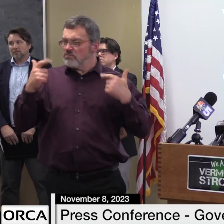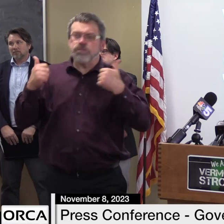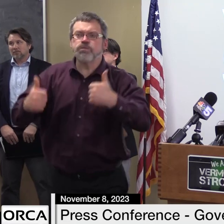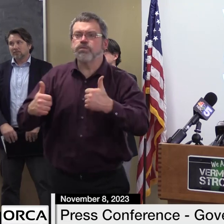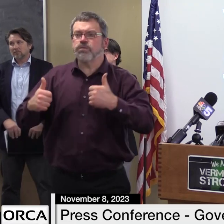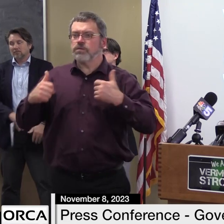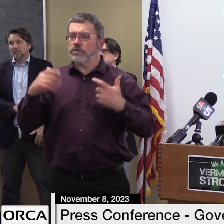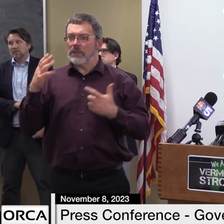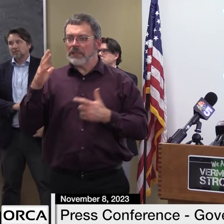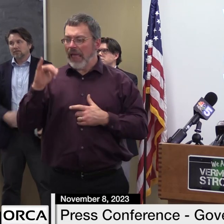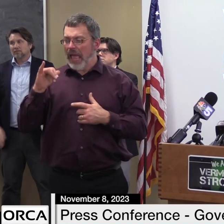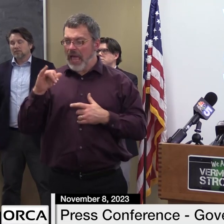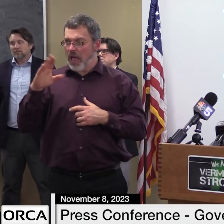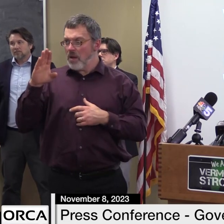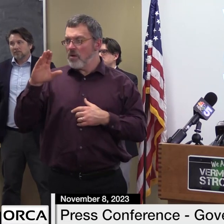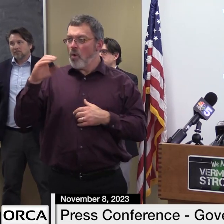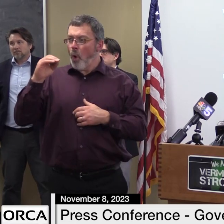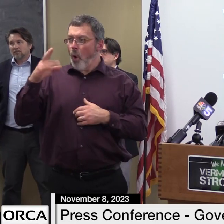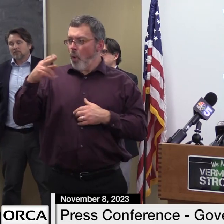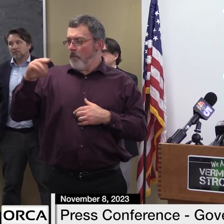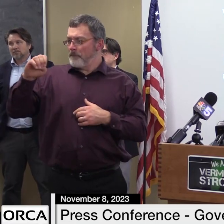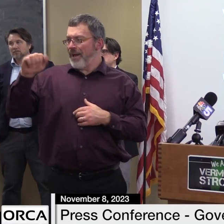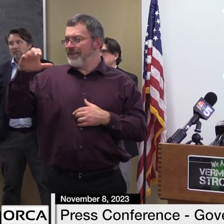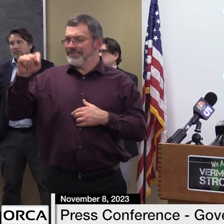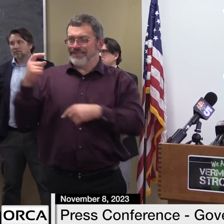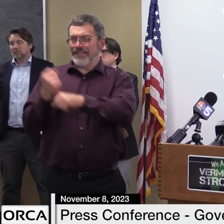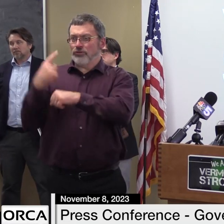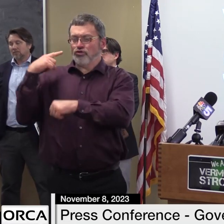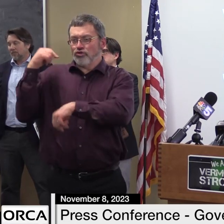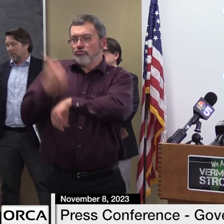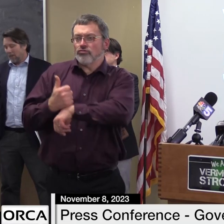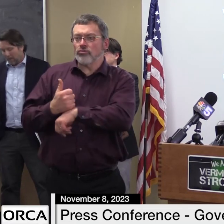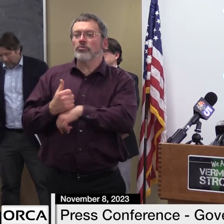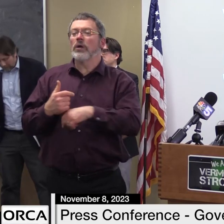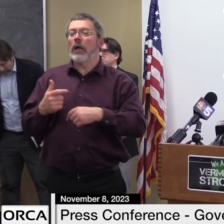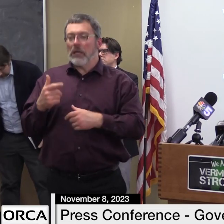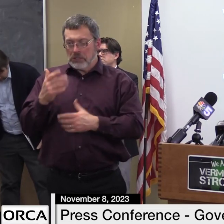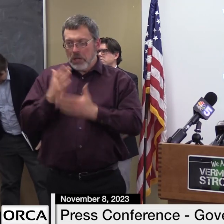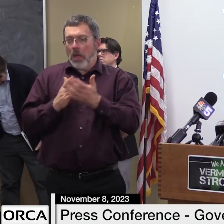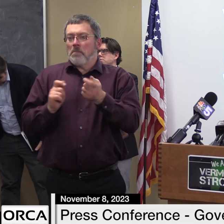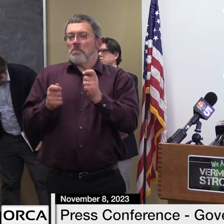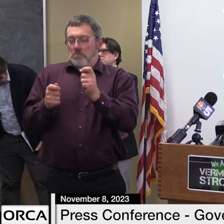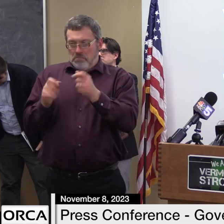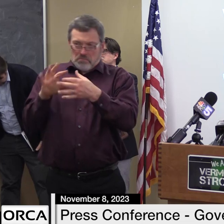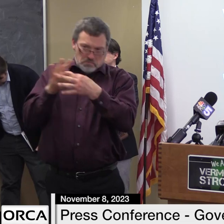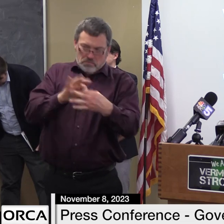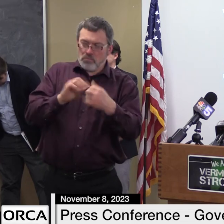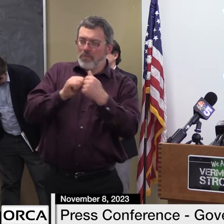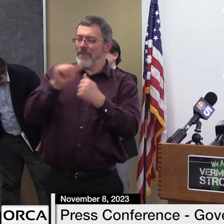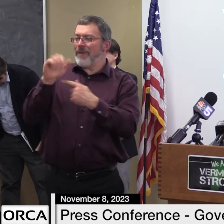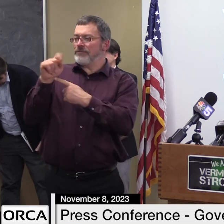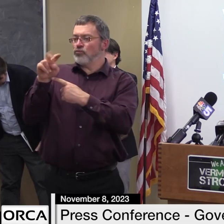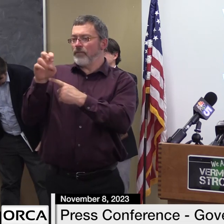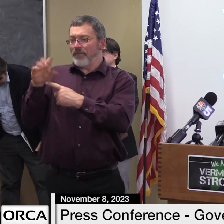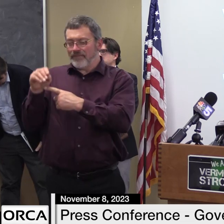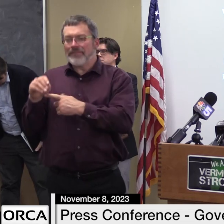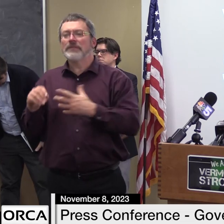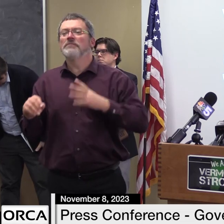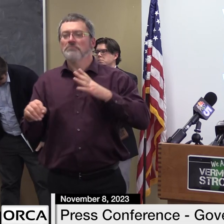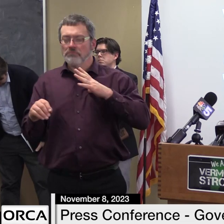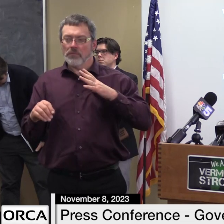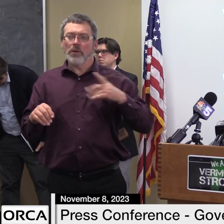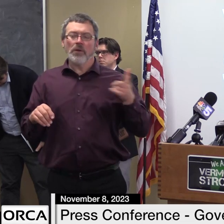There was some Act 250 reform, but former Commissioner Hanford, I know you still would have liked to see more, but I guess, where's your confidence level rank? I mean, with the